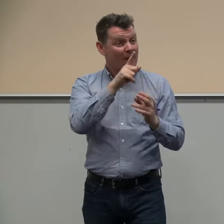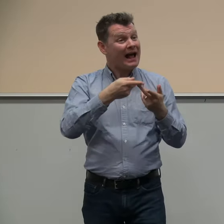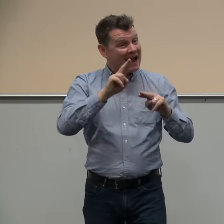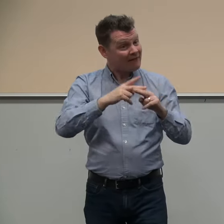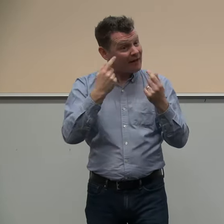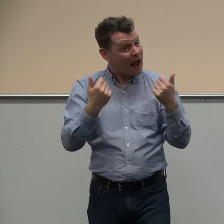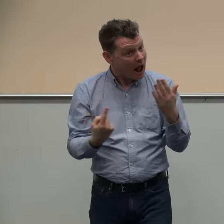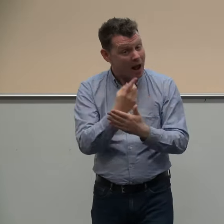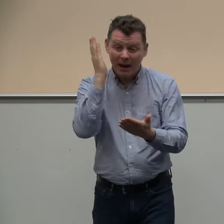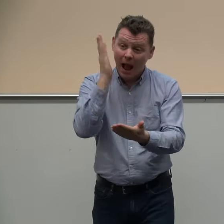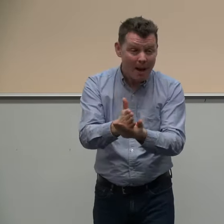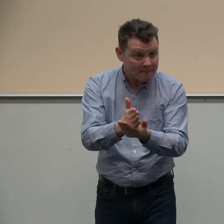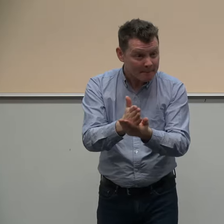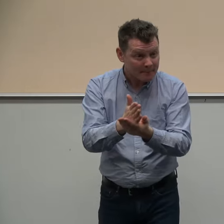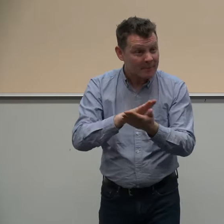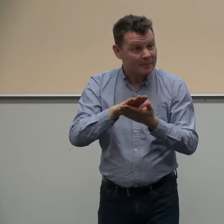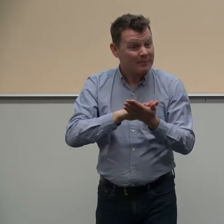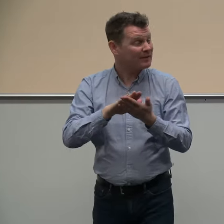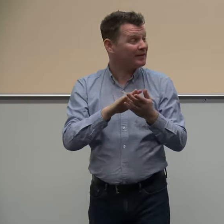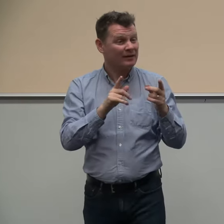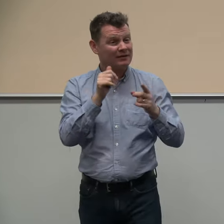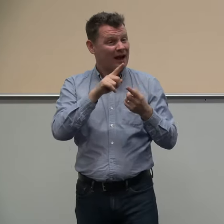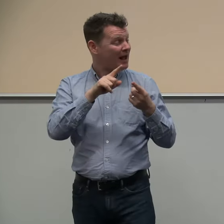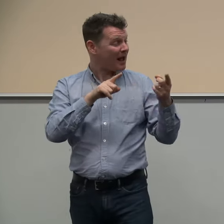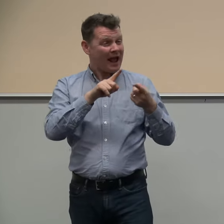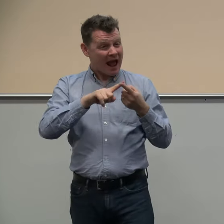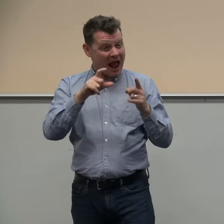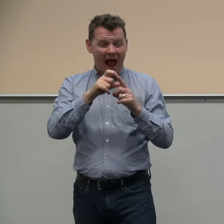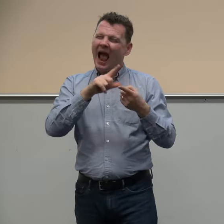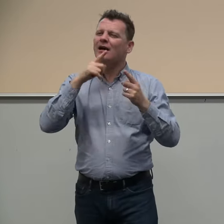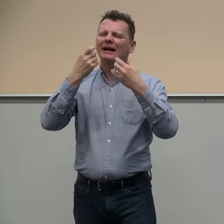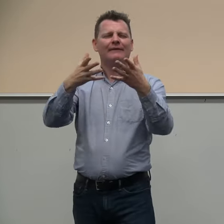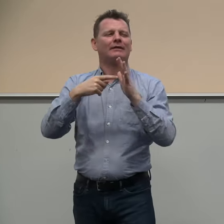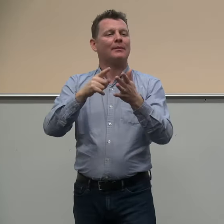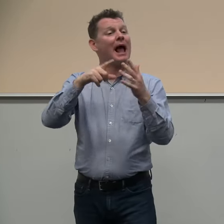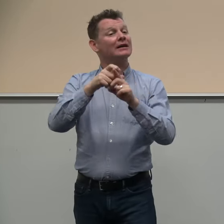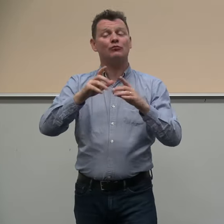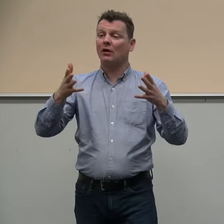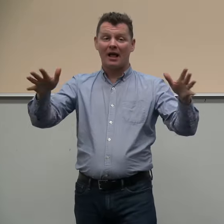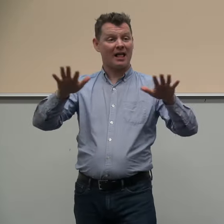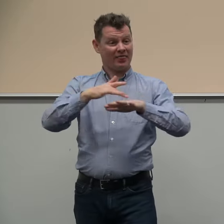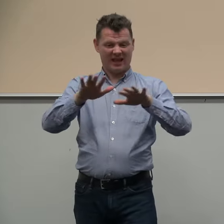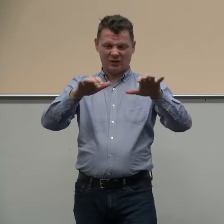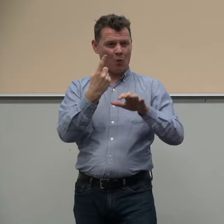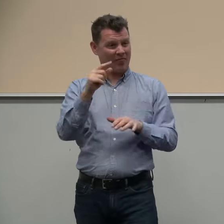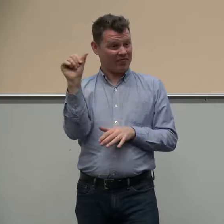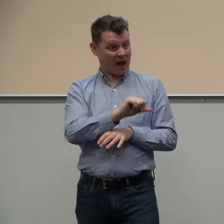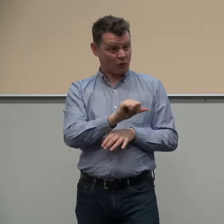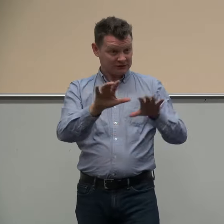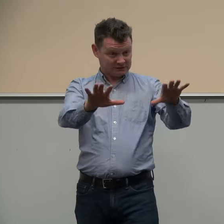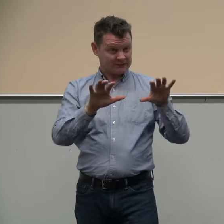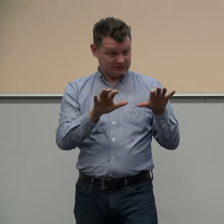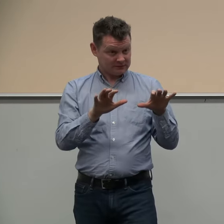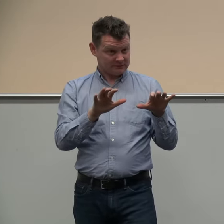interpreted performance in Edinburgh has more than 1,000 hearing people at it. If those things work well, that's a fantastic